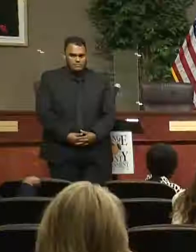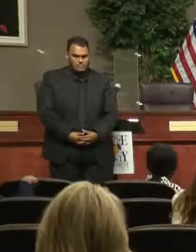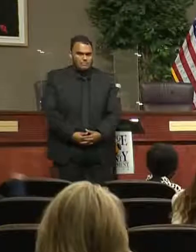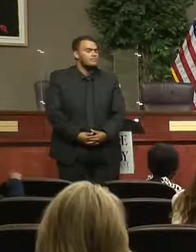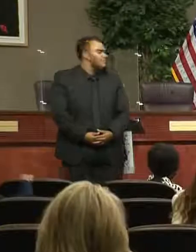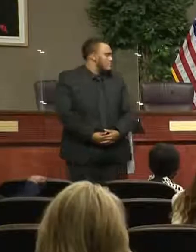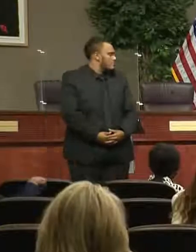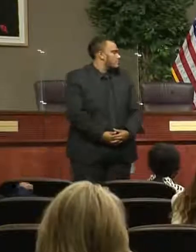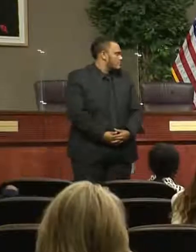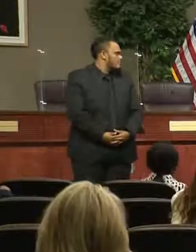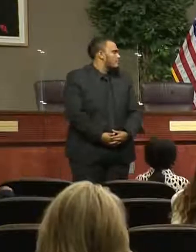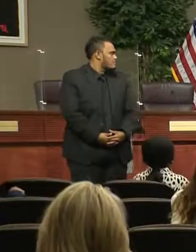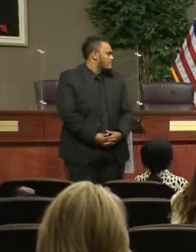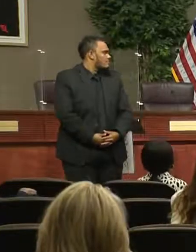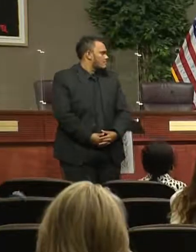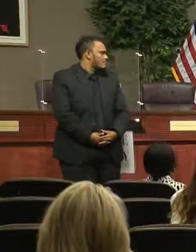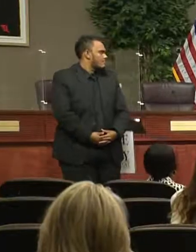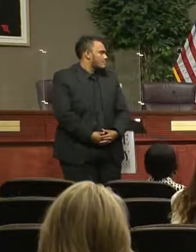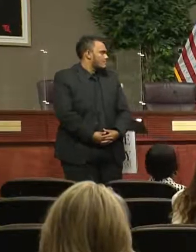All right, smile.